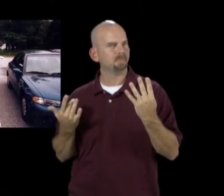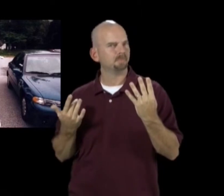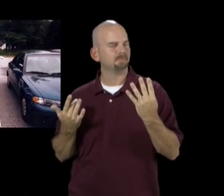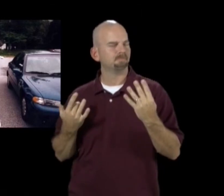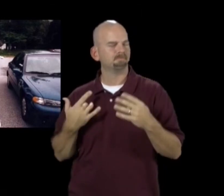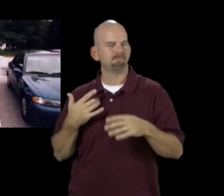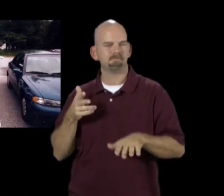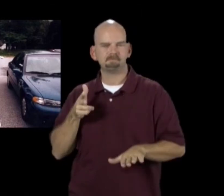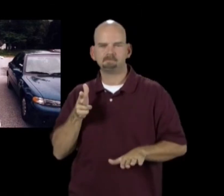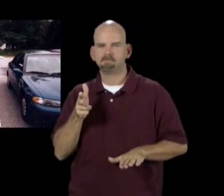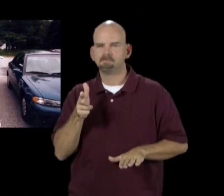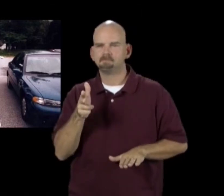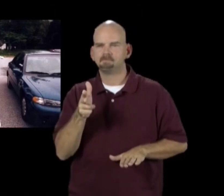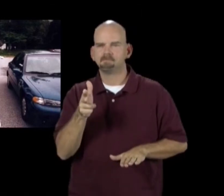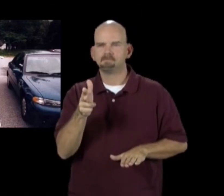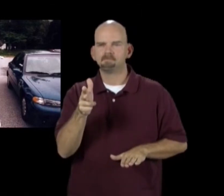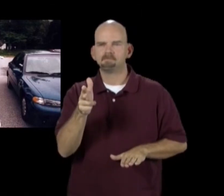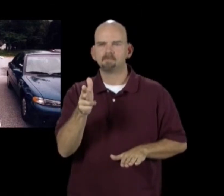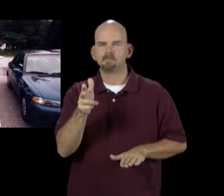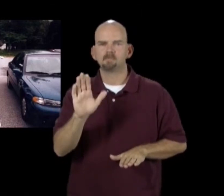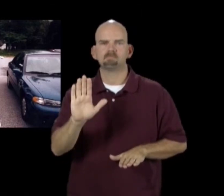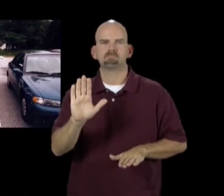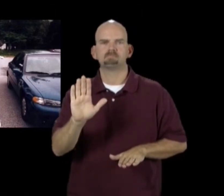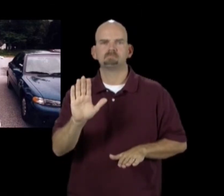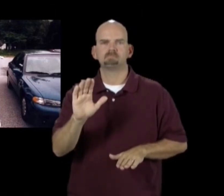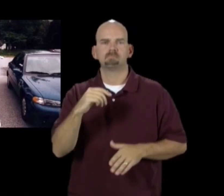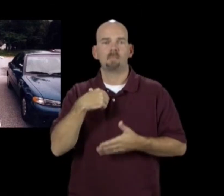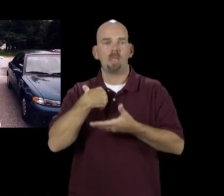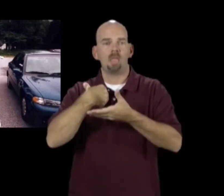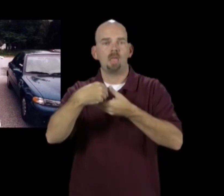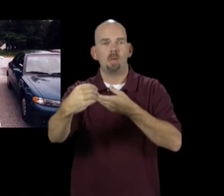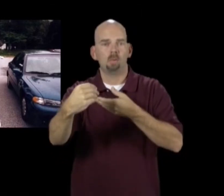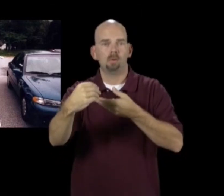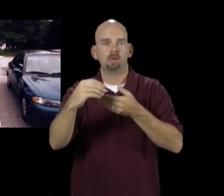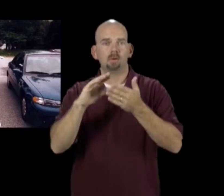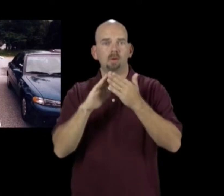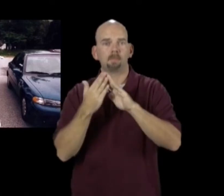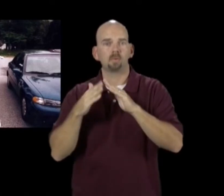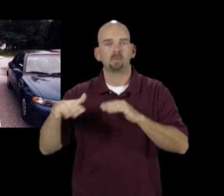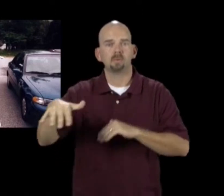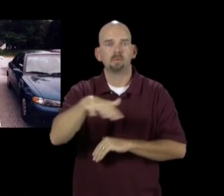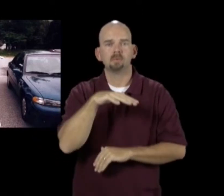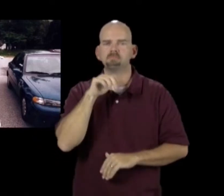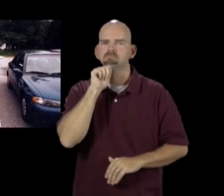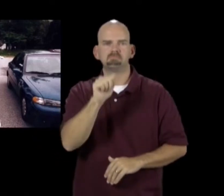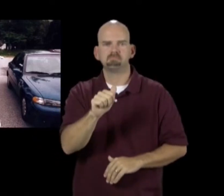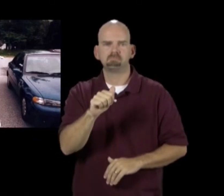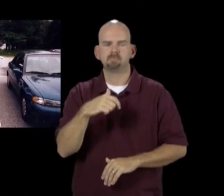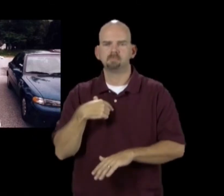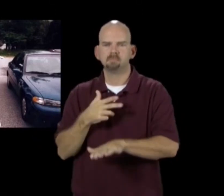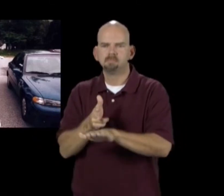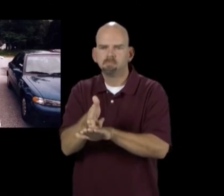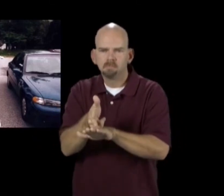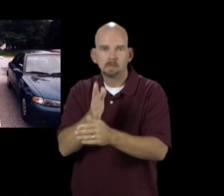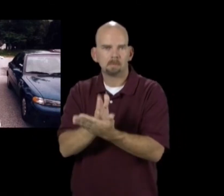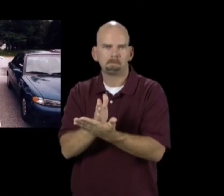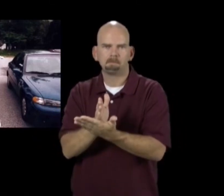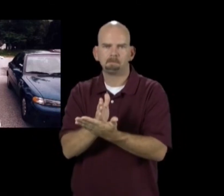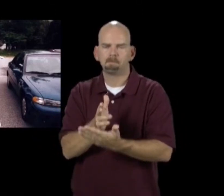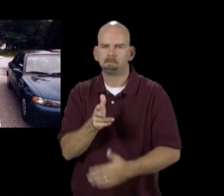at my car. It couldn't be coincidence. So, before I got out of the subdivision, I